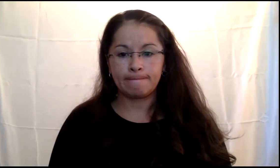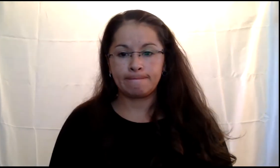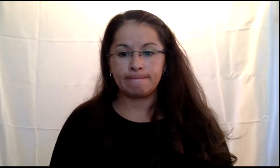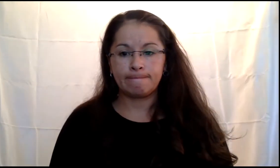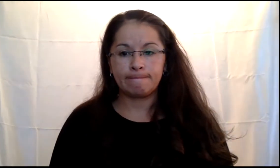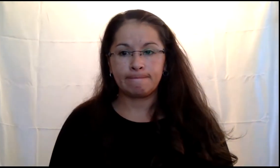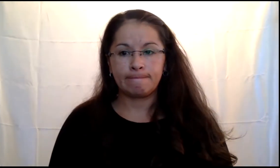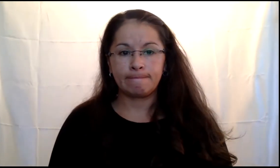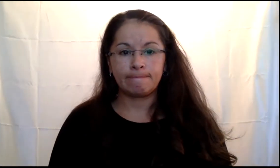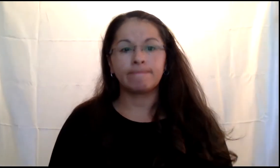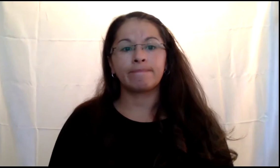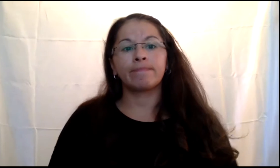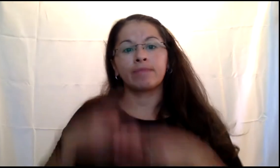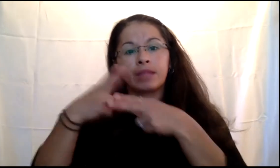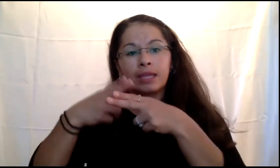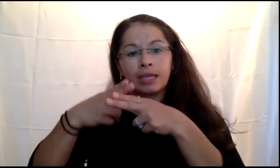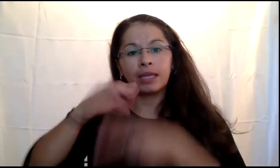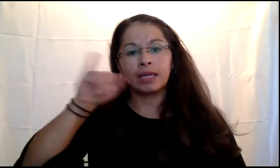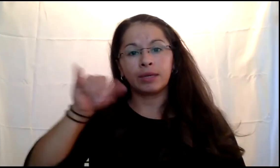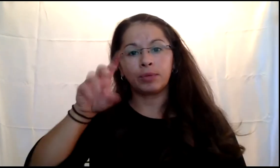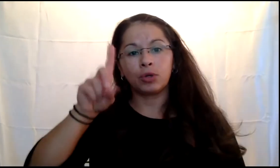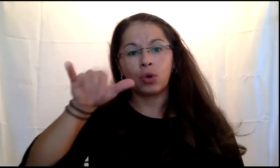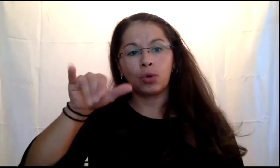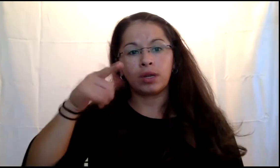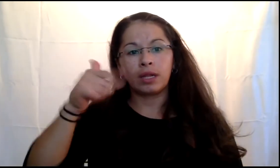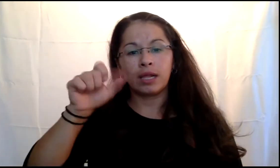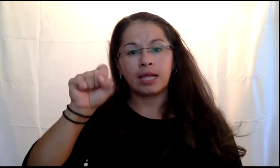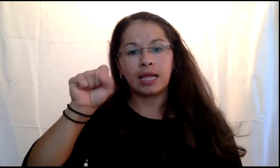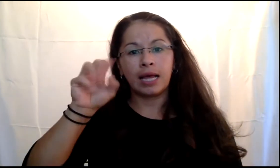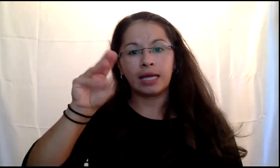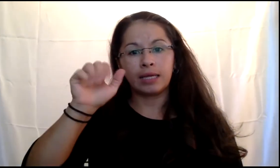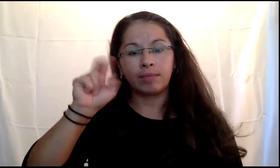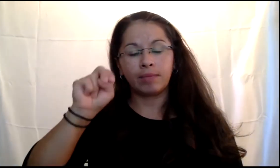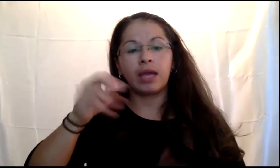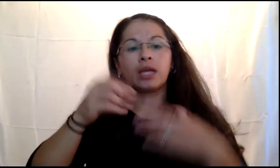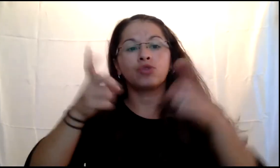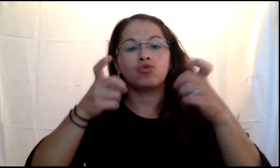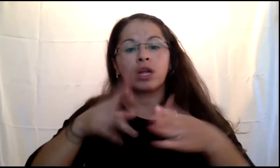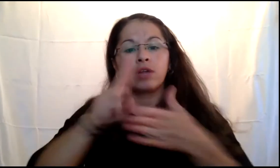Hi, I'm Jody Glassman. I'm the Director of University Admissions at Florida International University in Miami.